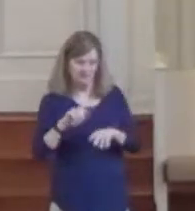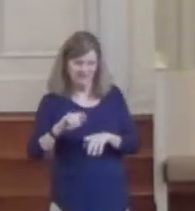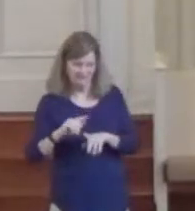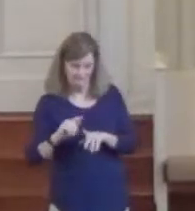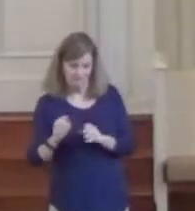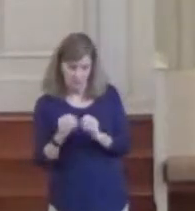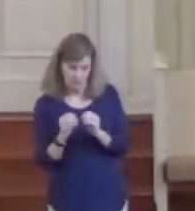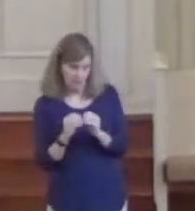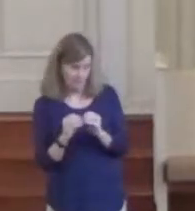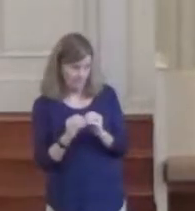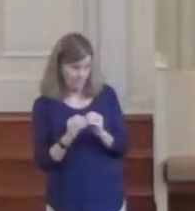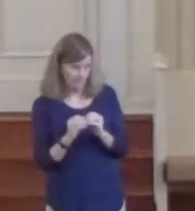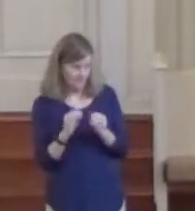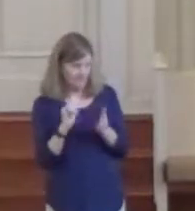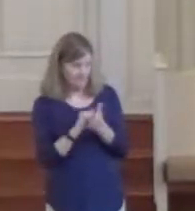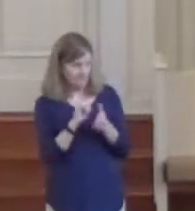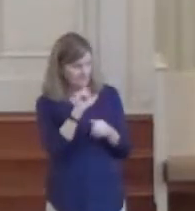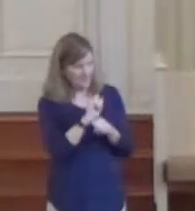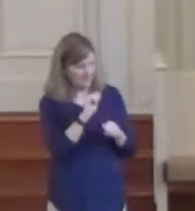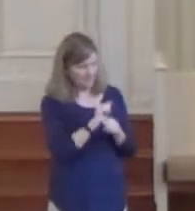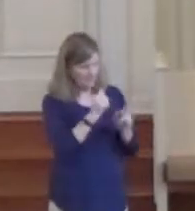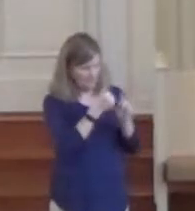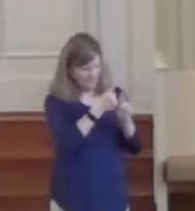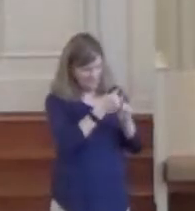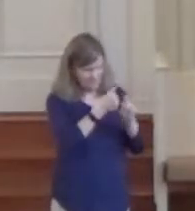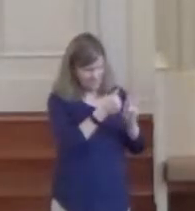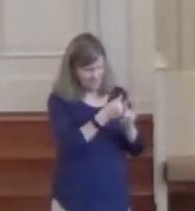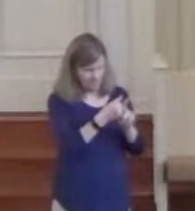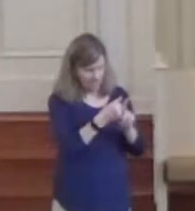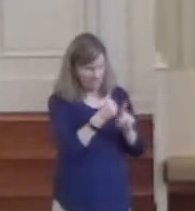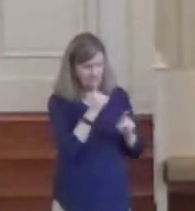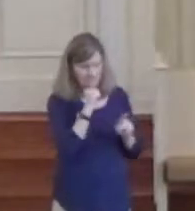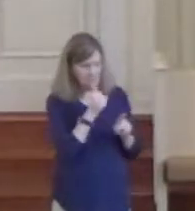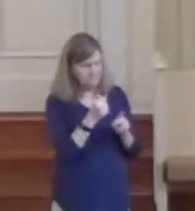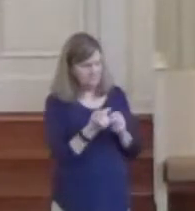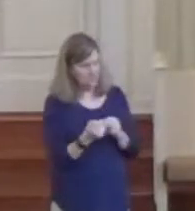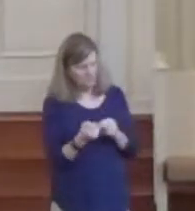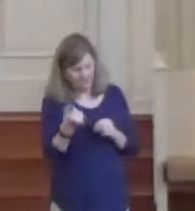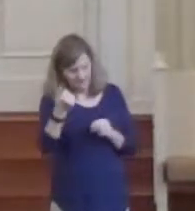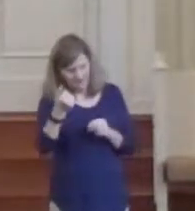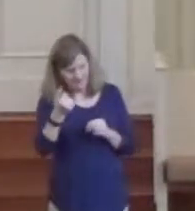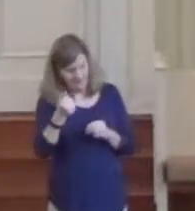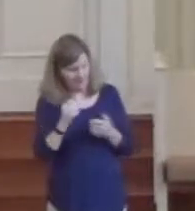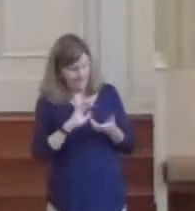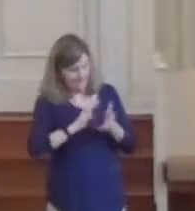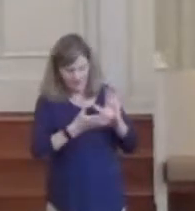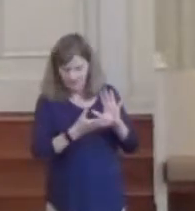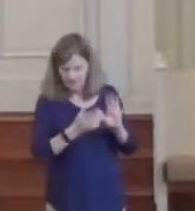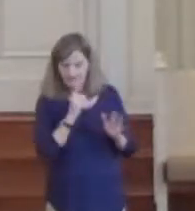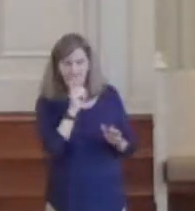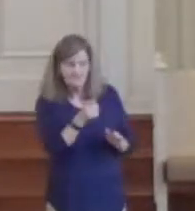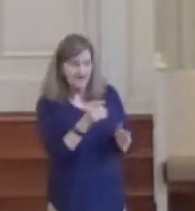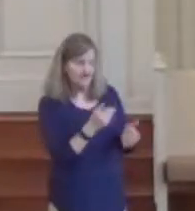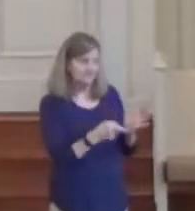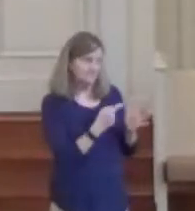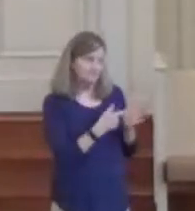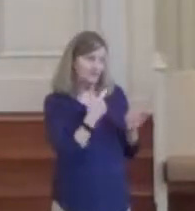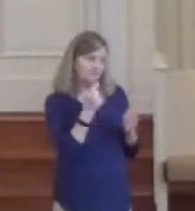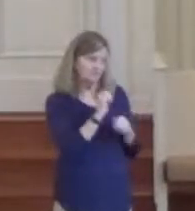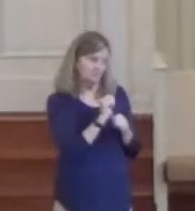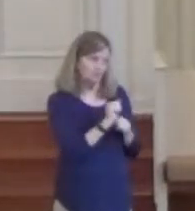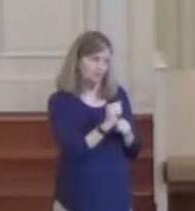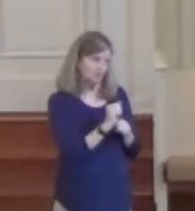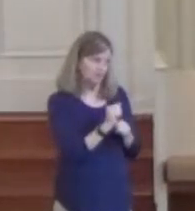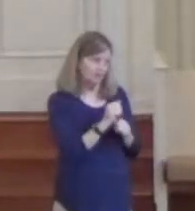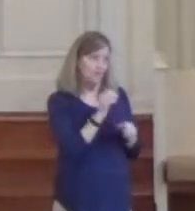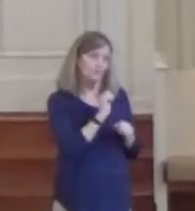see. That work in and of itself does not eliminate chaos. In fact, sometimes work just for work's sake or